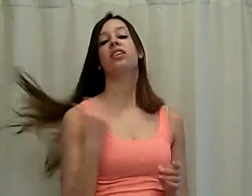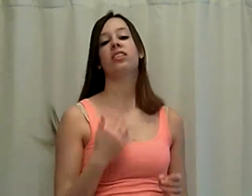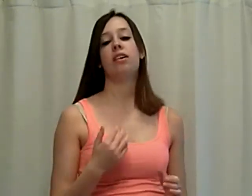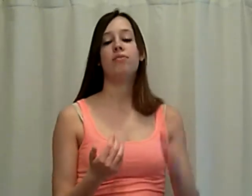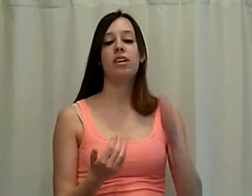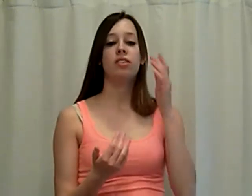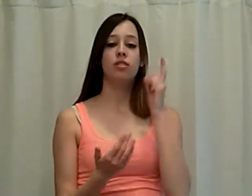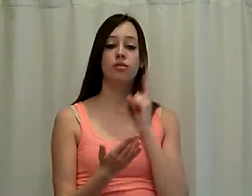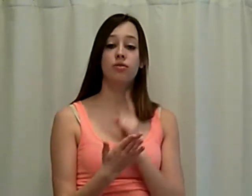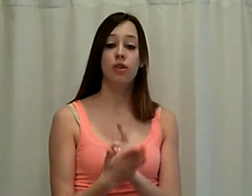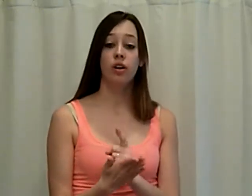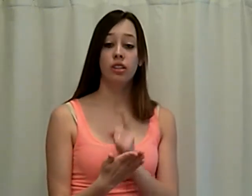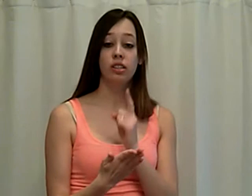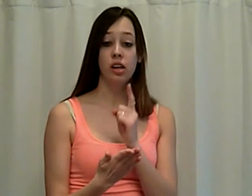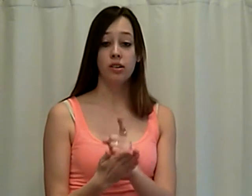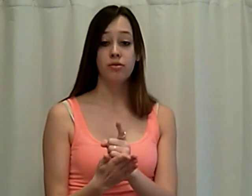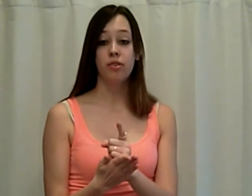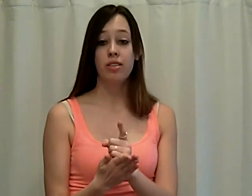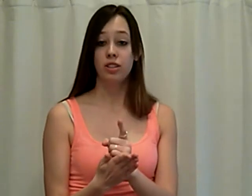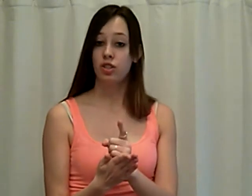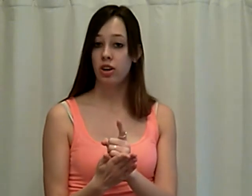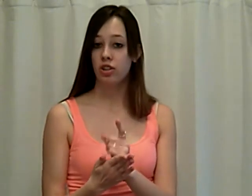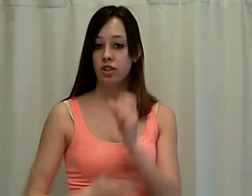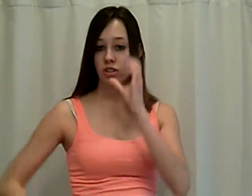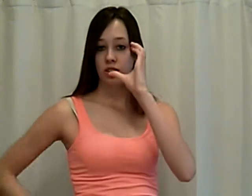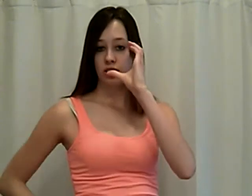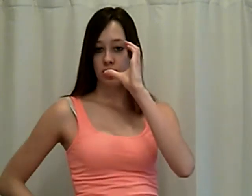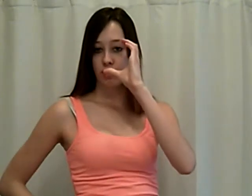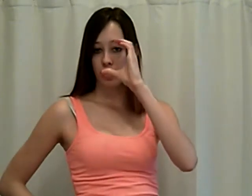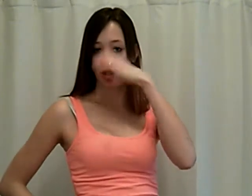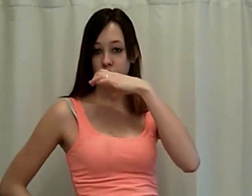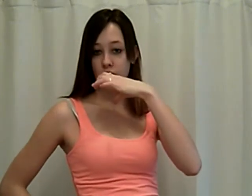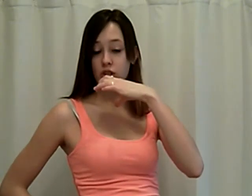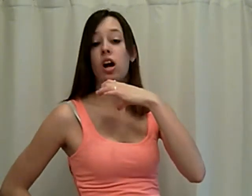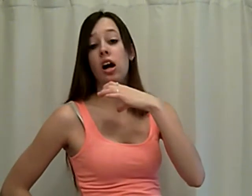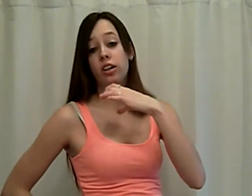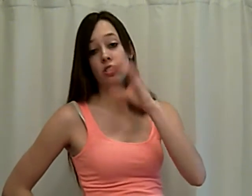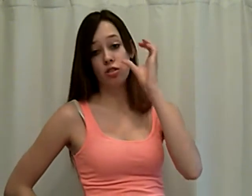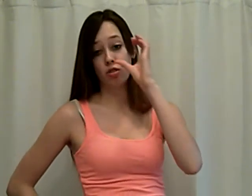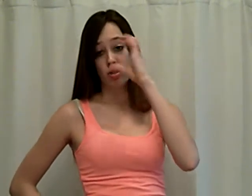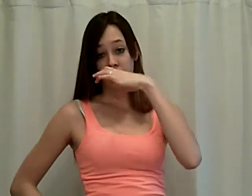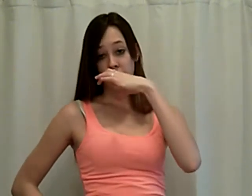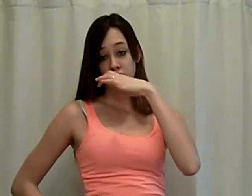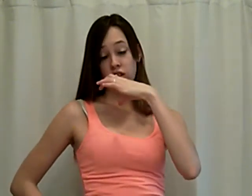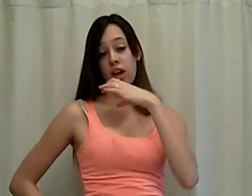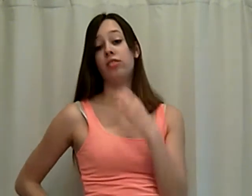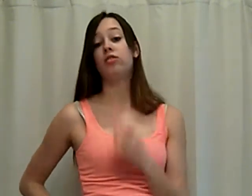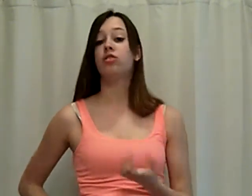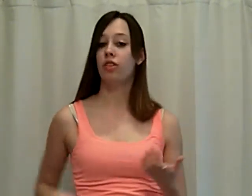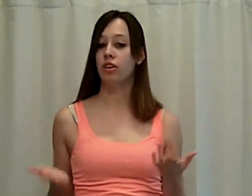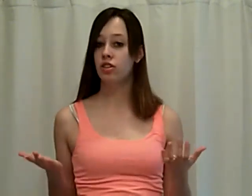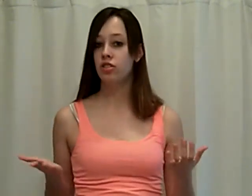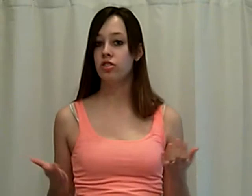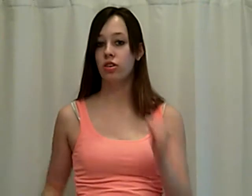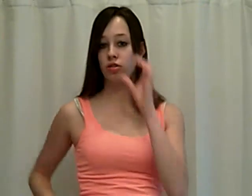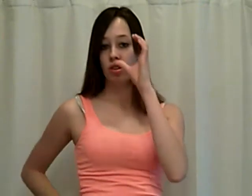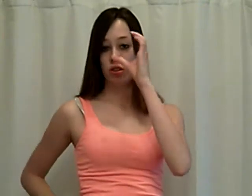the same thing. So to fall in love, and then strangers. This said for strange or odd, so strange, and then you need strangers, so